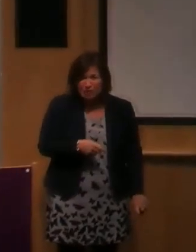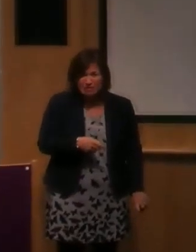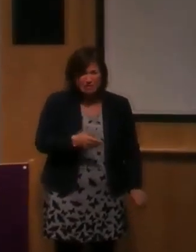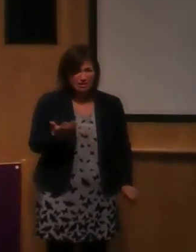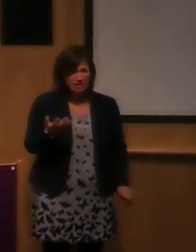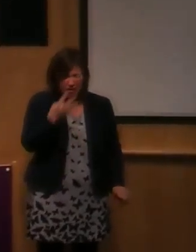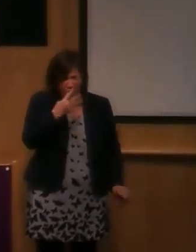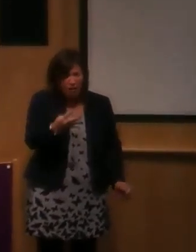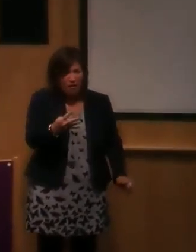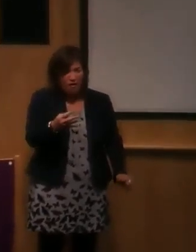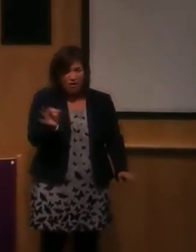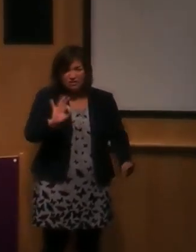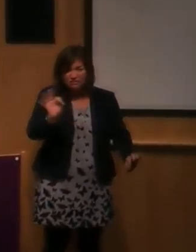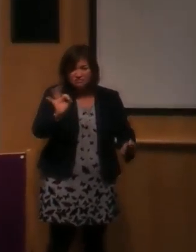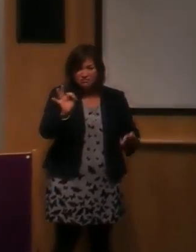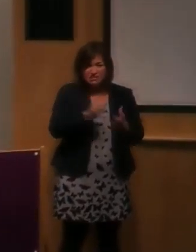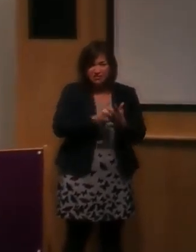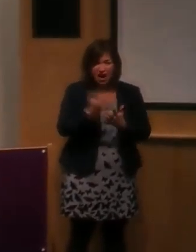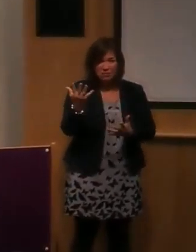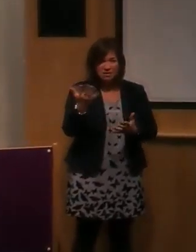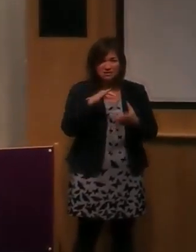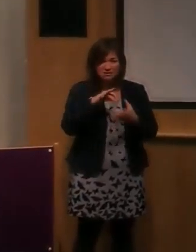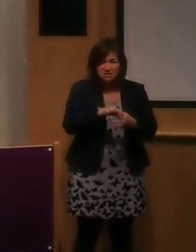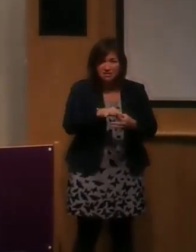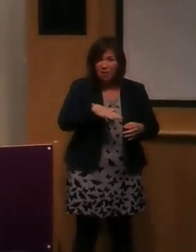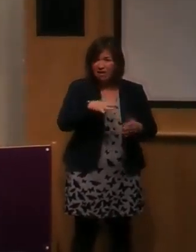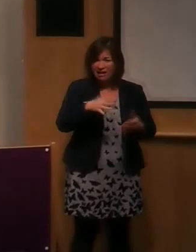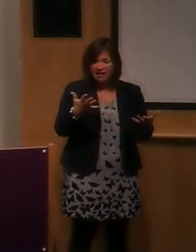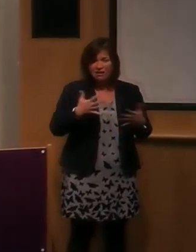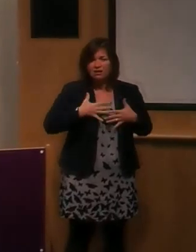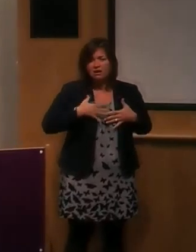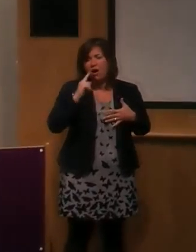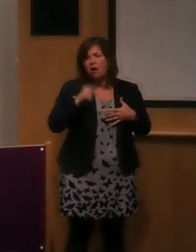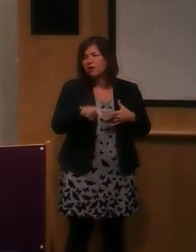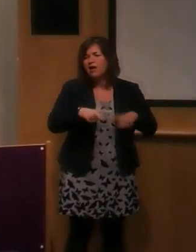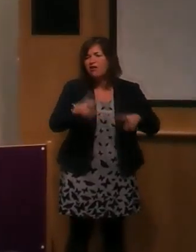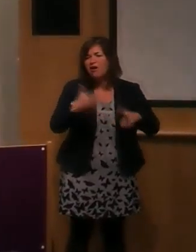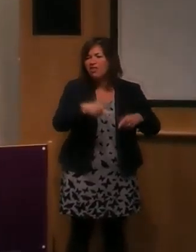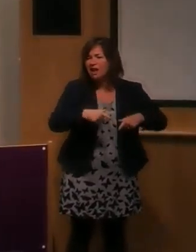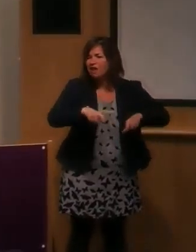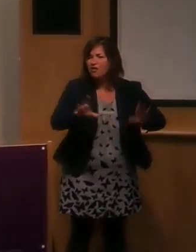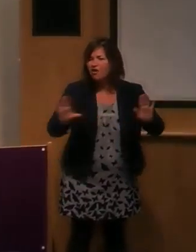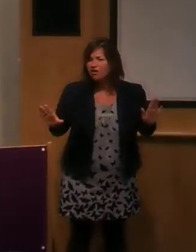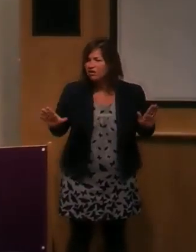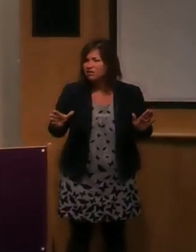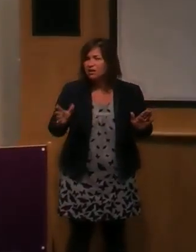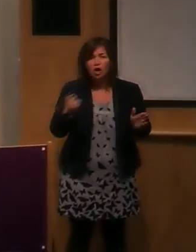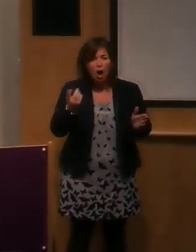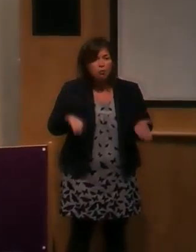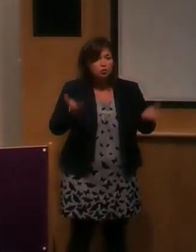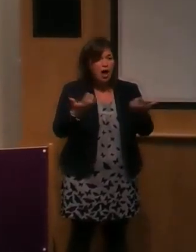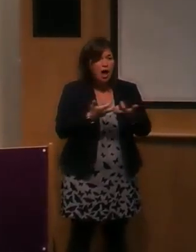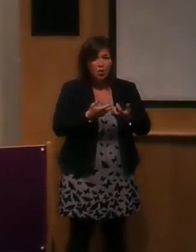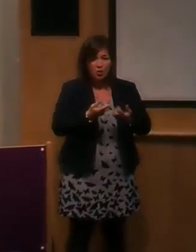replicated in other areas. I mean, it was awful to hear of the lady with this deaf son who